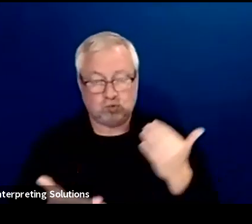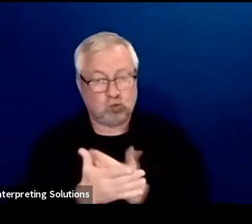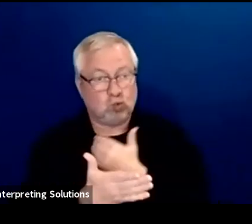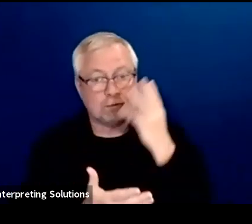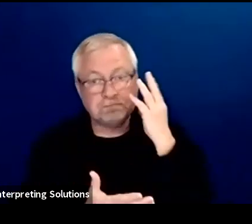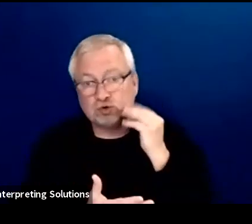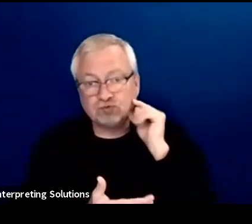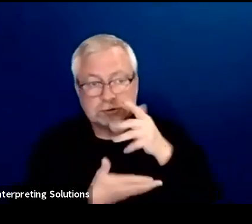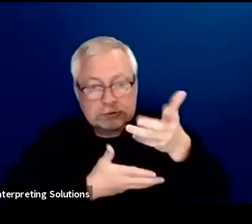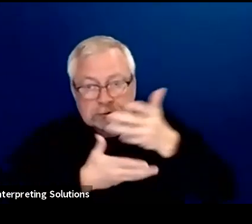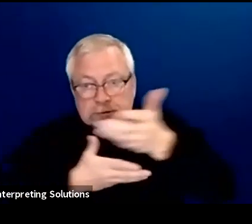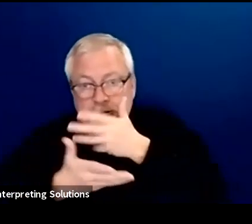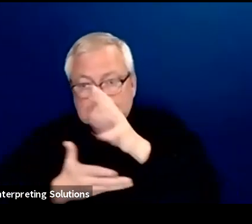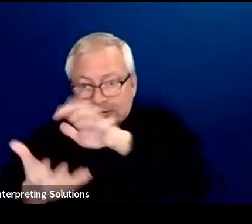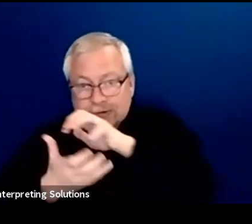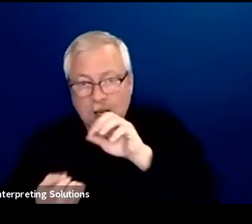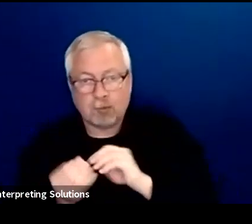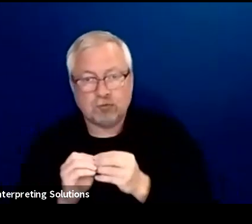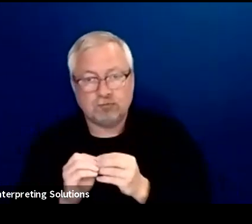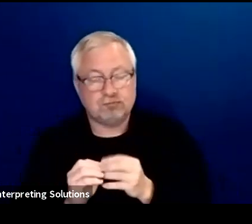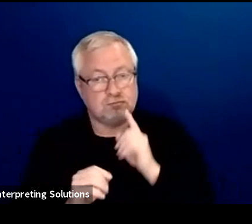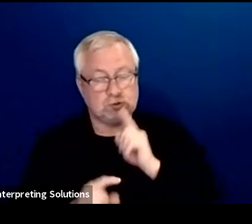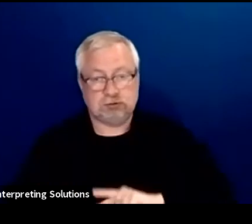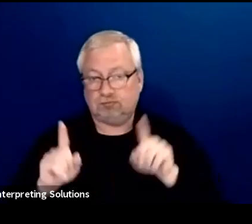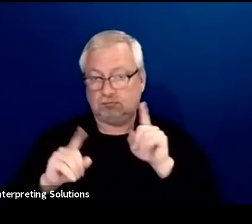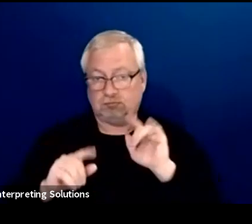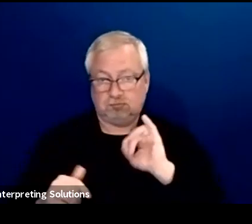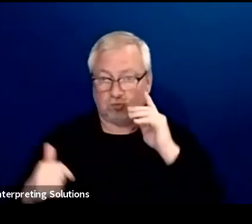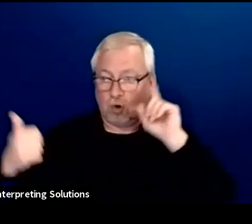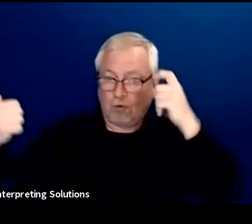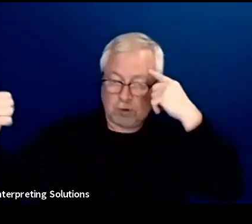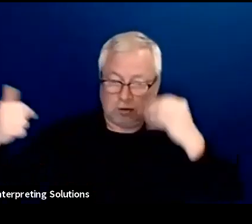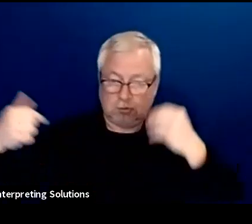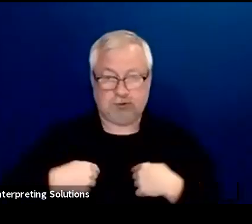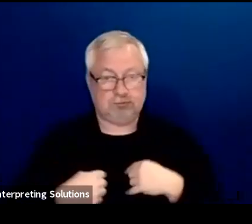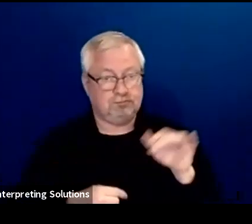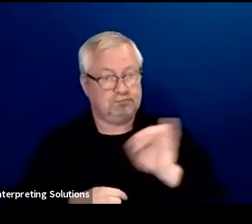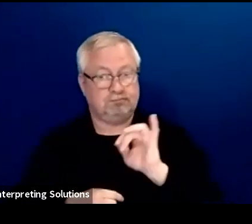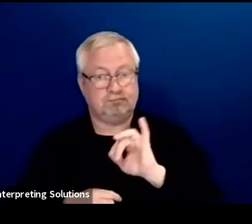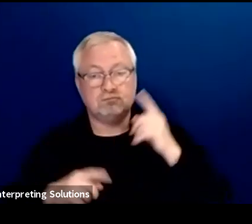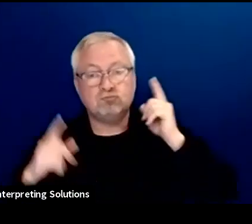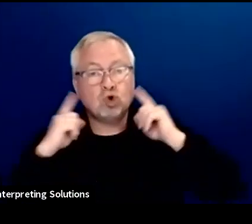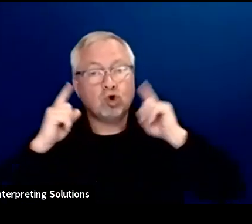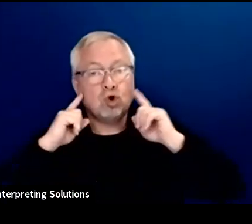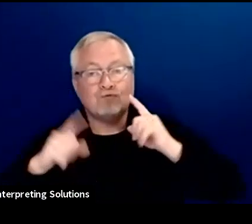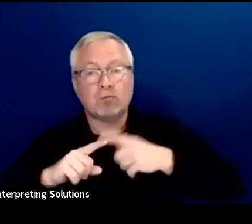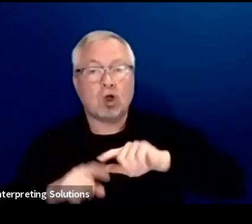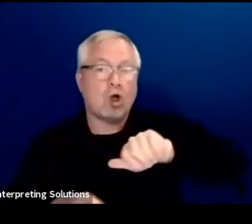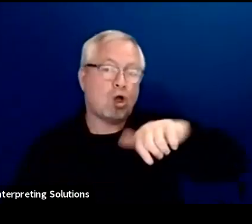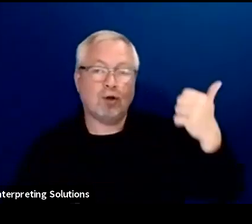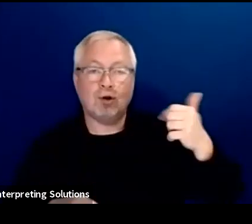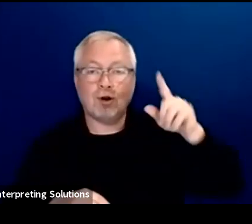what the governor and I are both hearing from our colleagues around the country, and it will, I think, serve us really well.